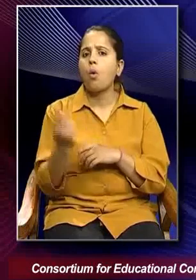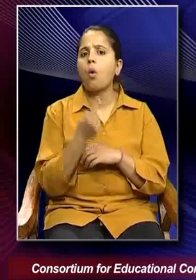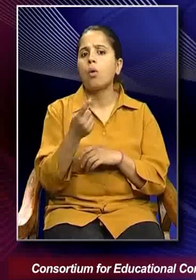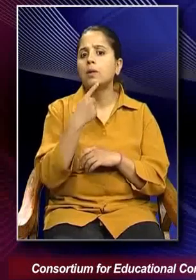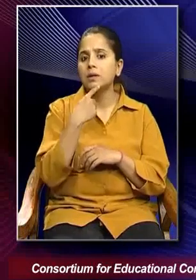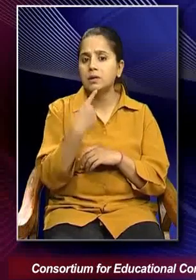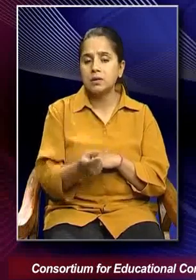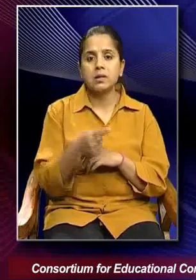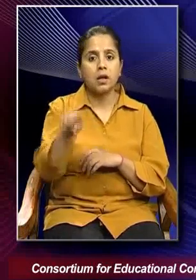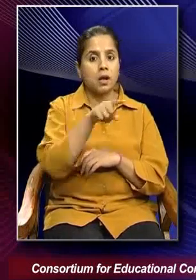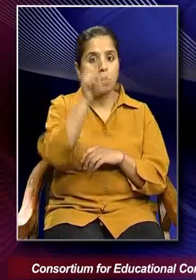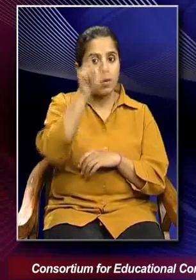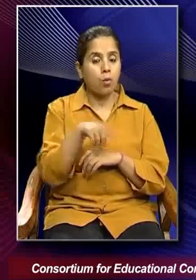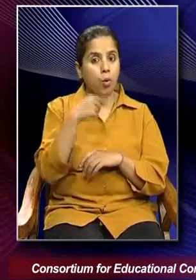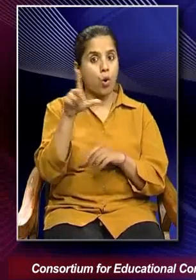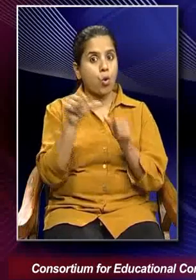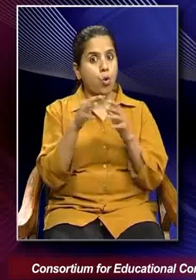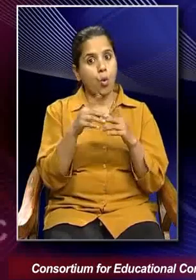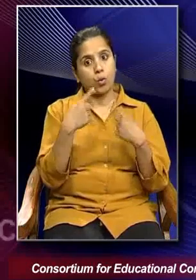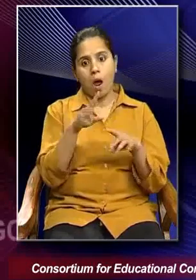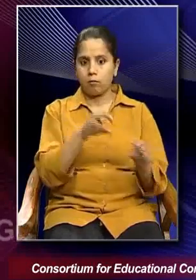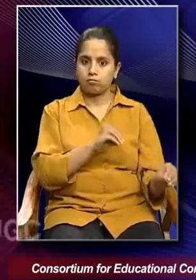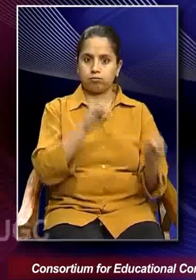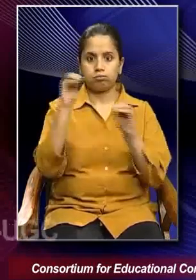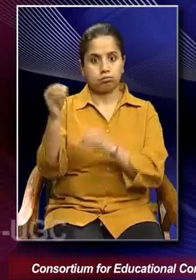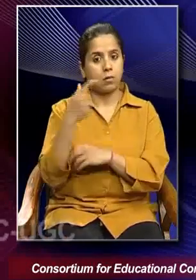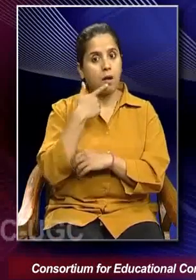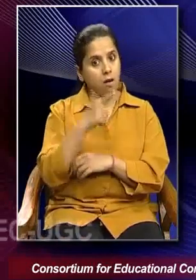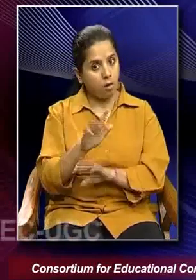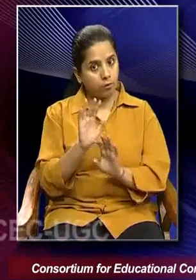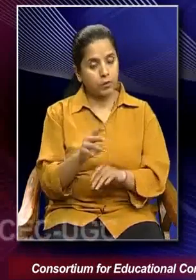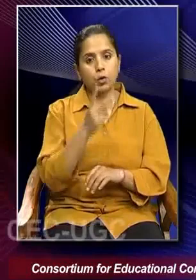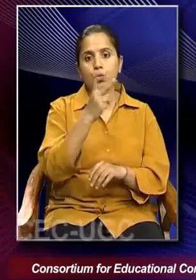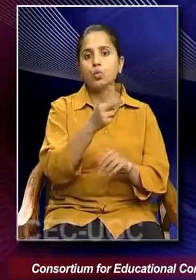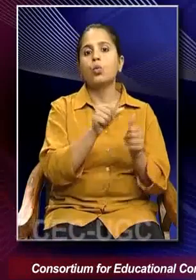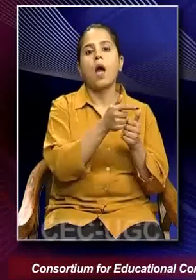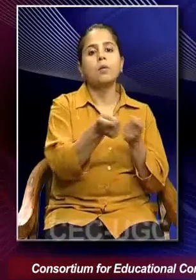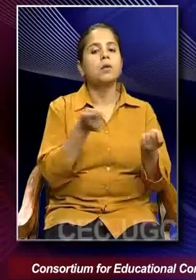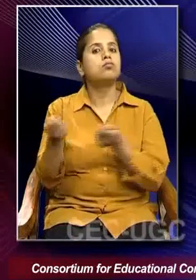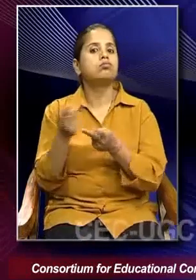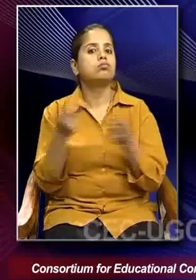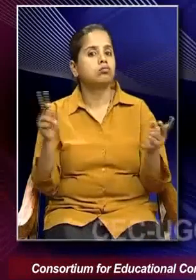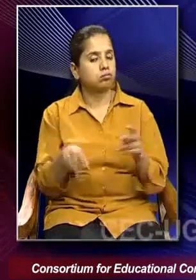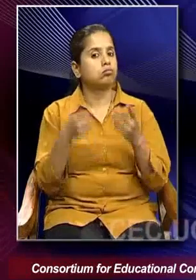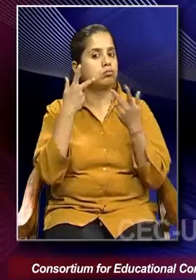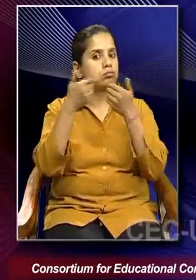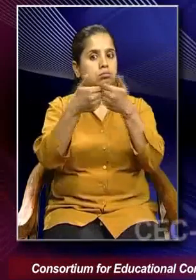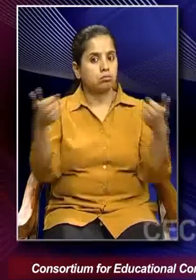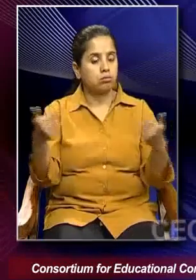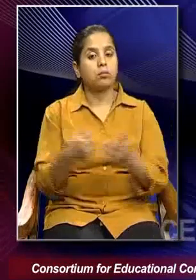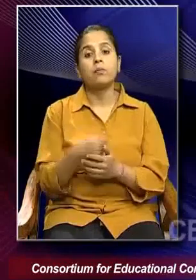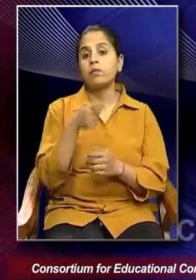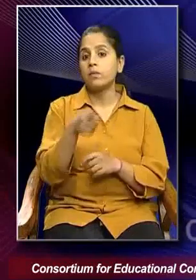for people who are legally migrating between two administrative boundaries. And so therefore this